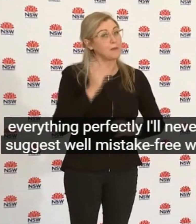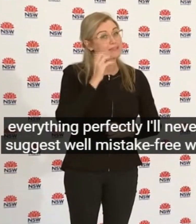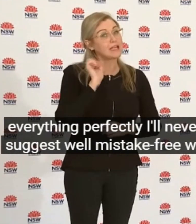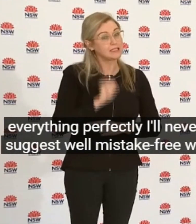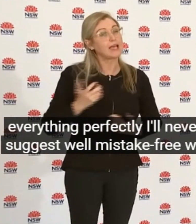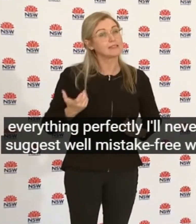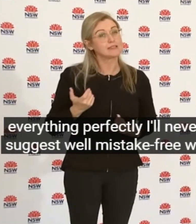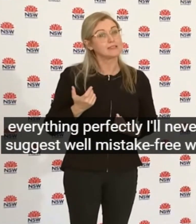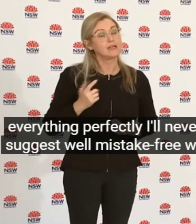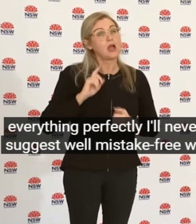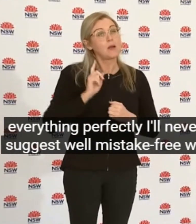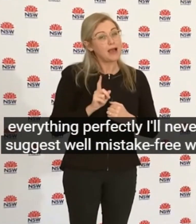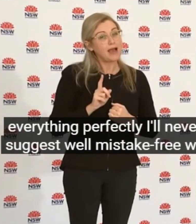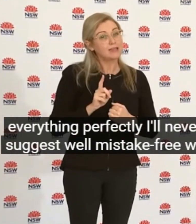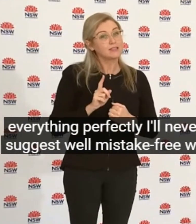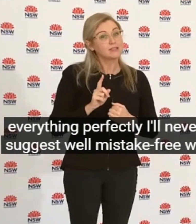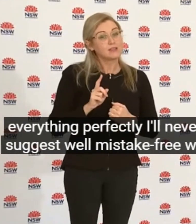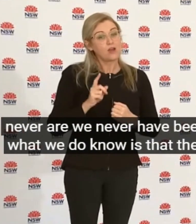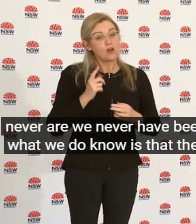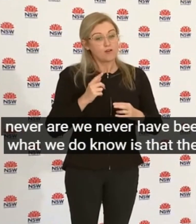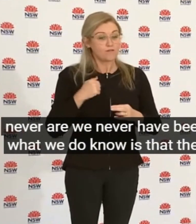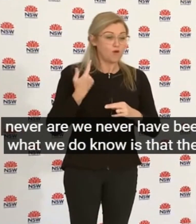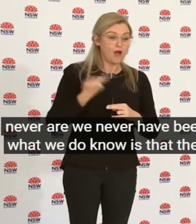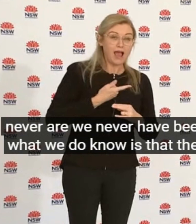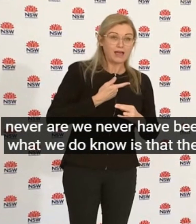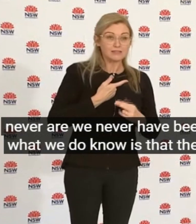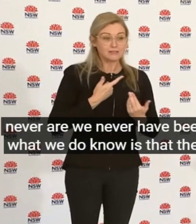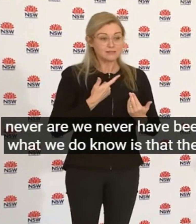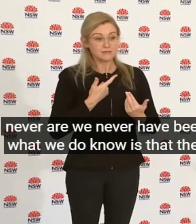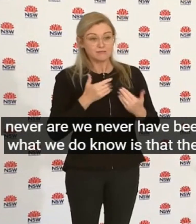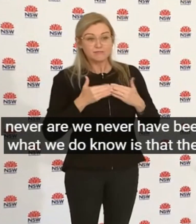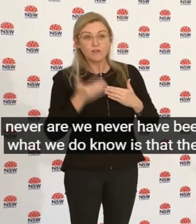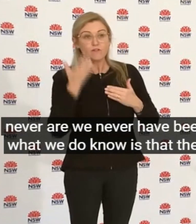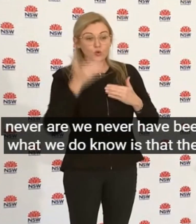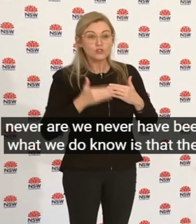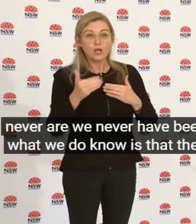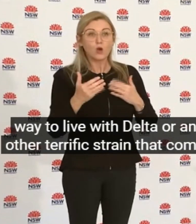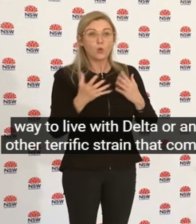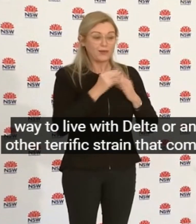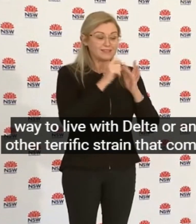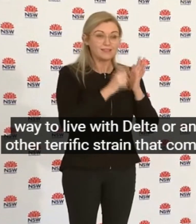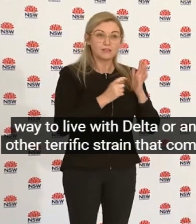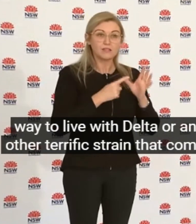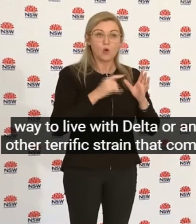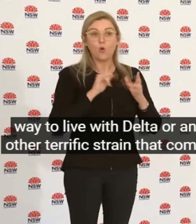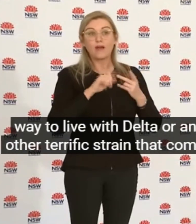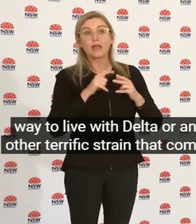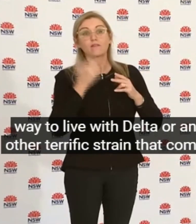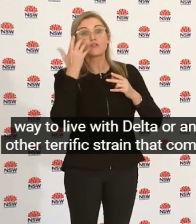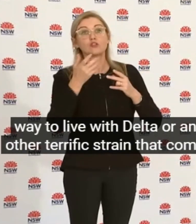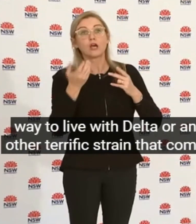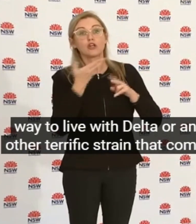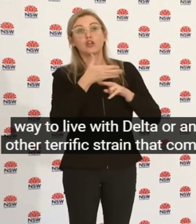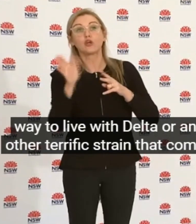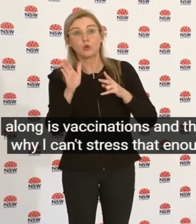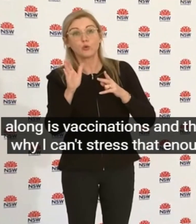know is that the only way to live with Delta or any other horrific strain that comes along is vaccination, and that's why I